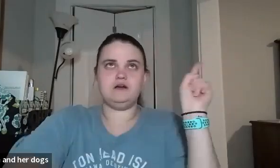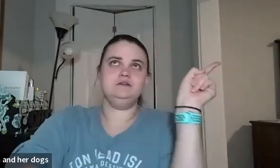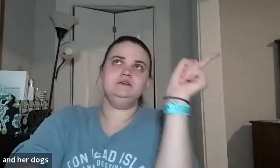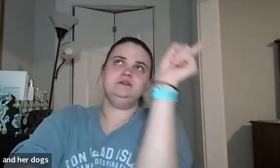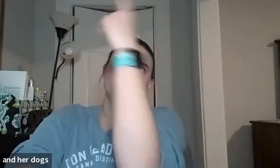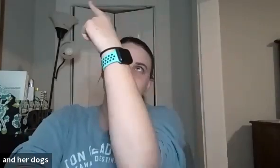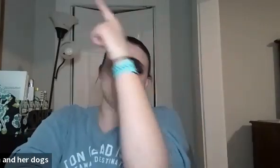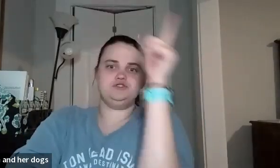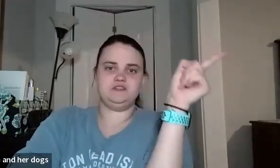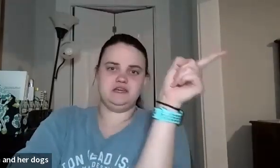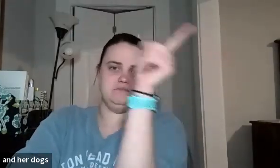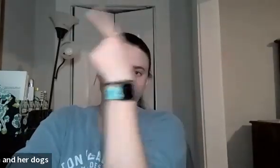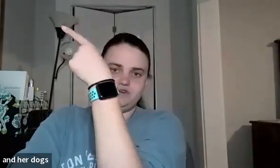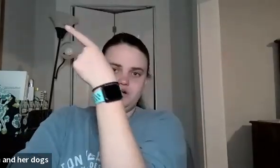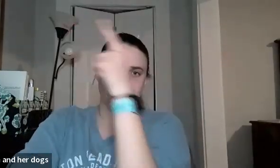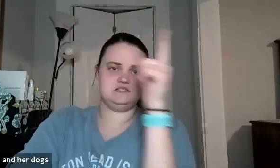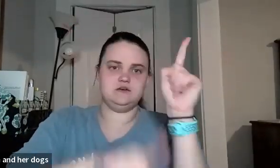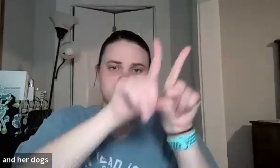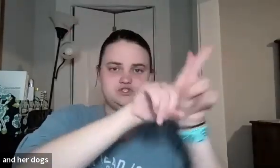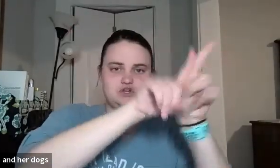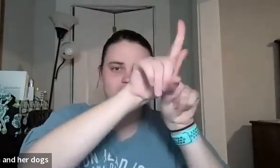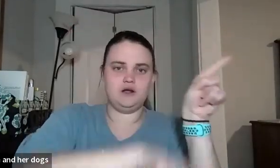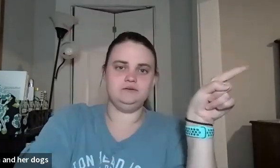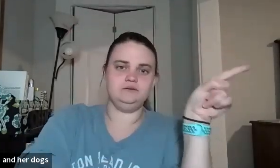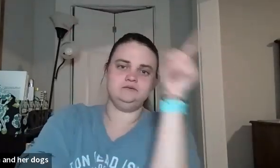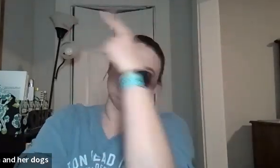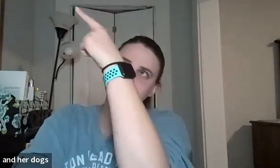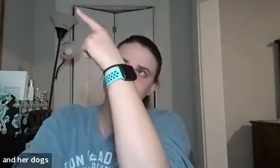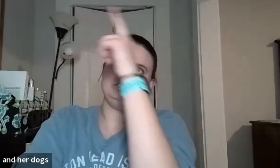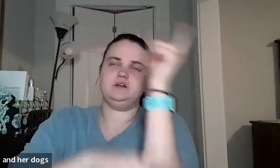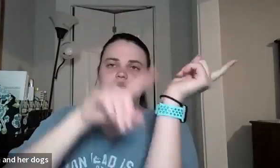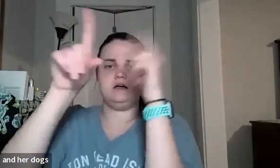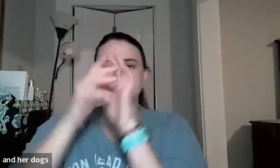star motion, like it moved across. So star went across.